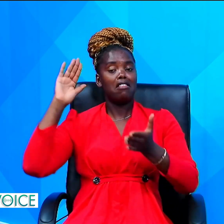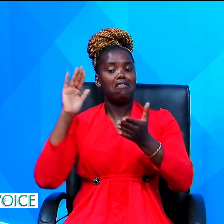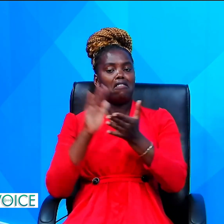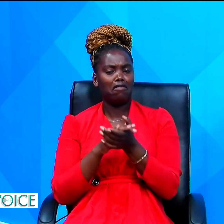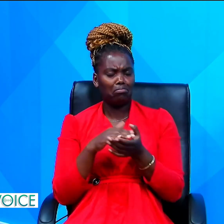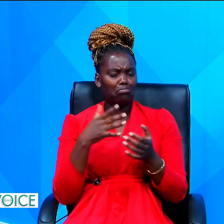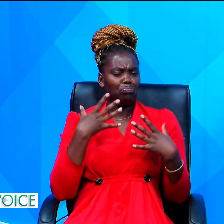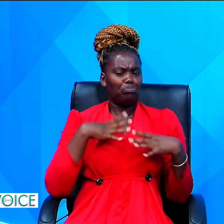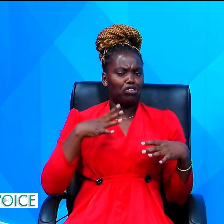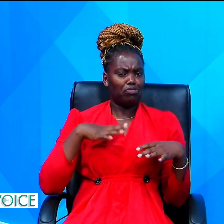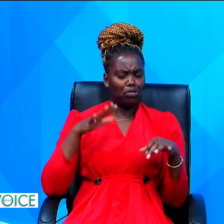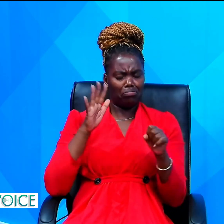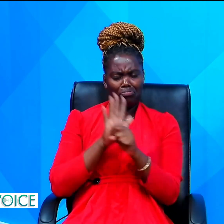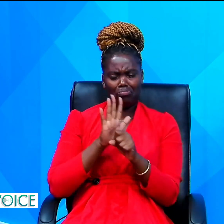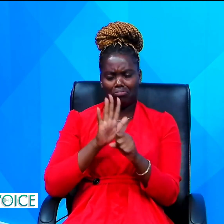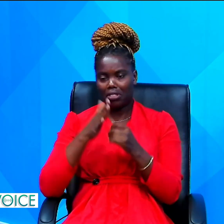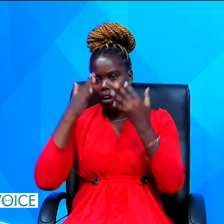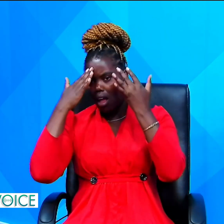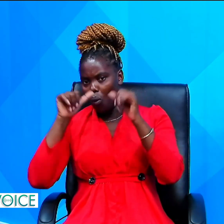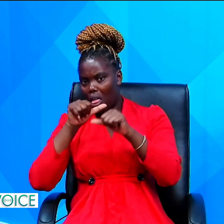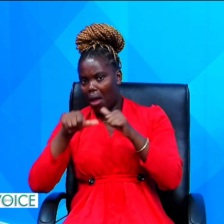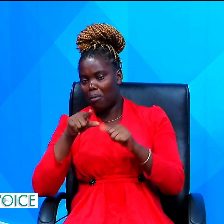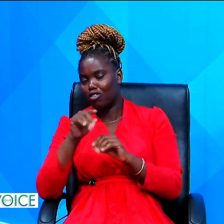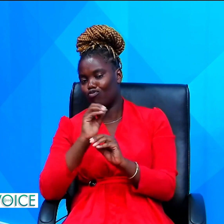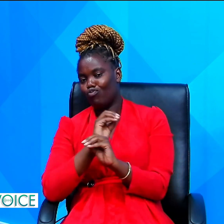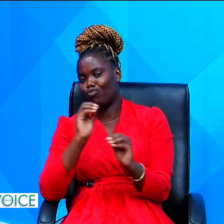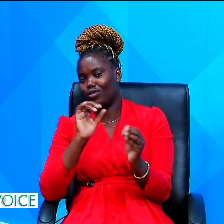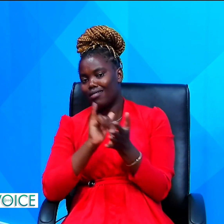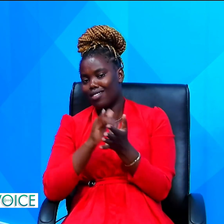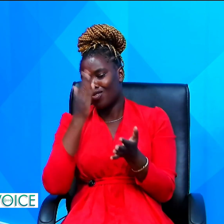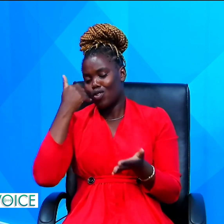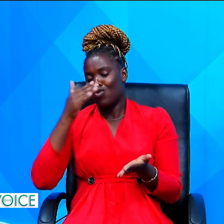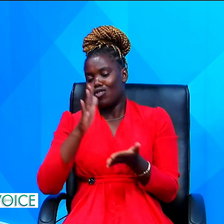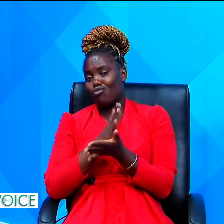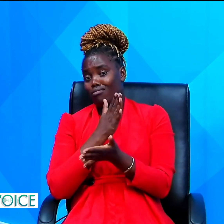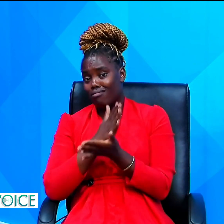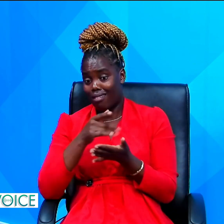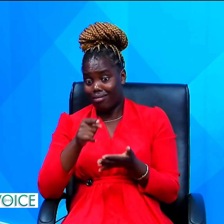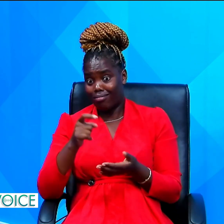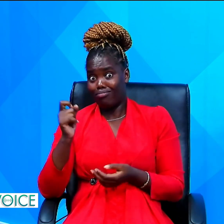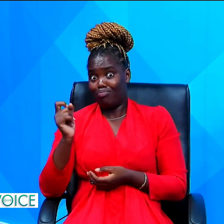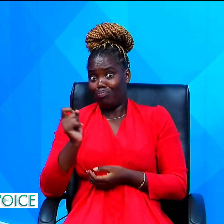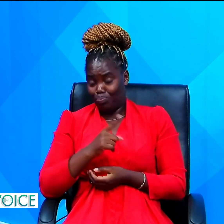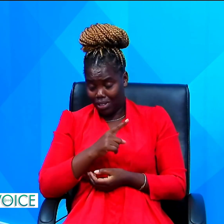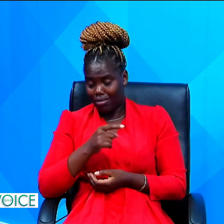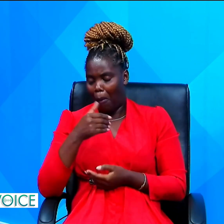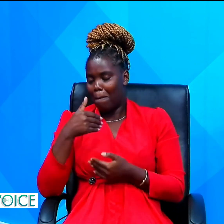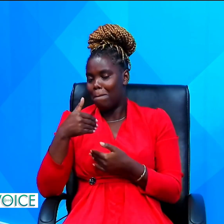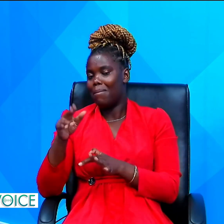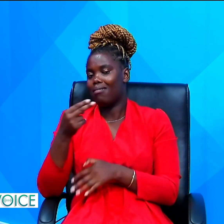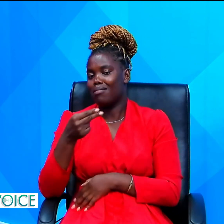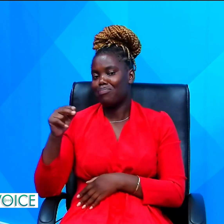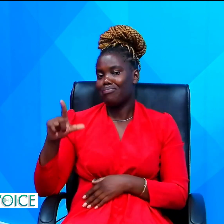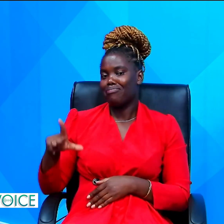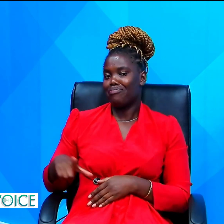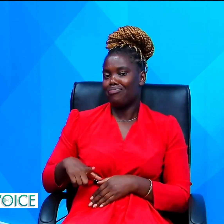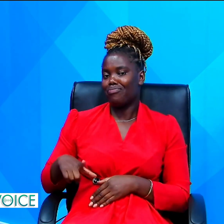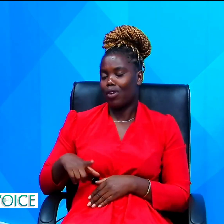Month, so that a lot of people don't know about hepatitis. We are trying to share in this month and also create awareness